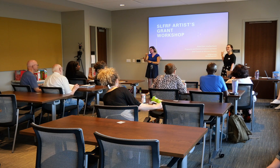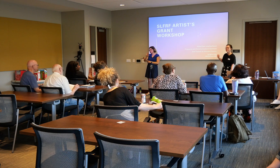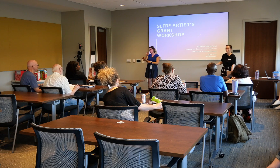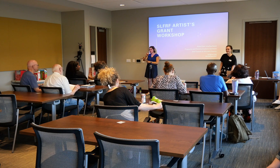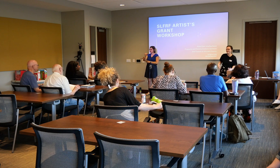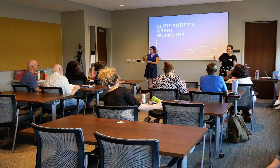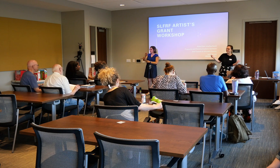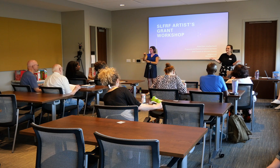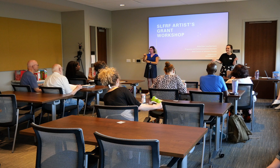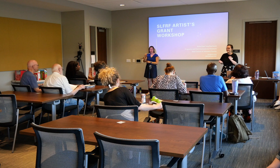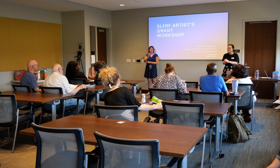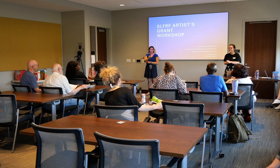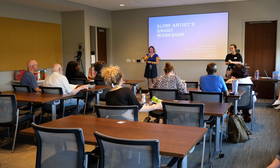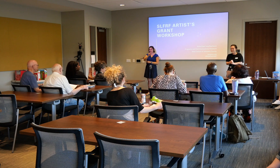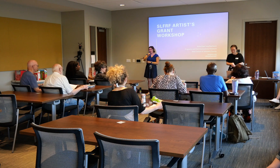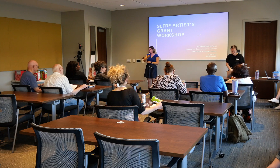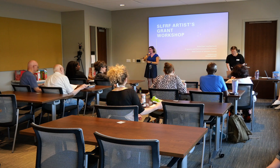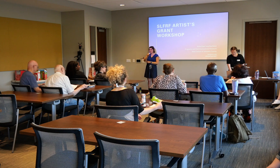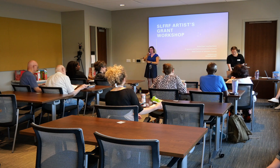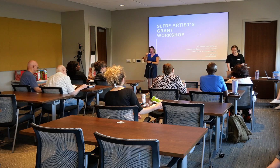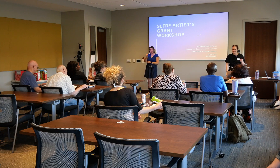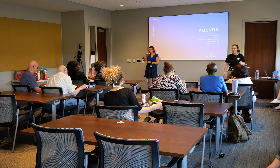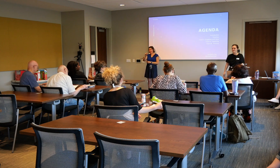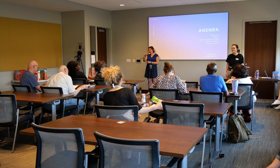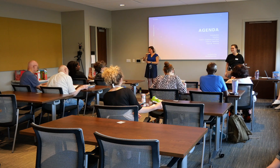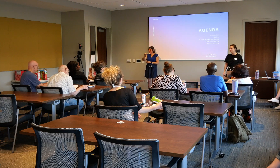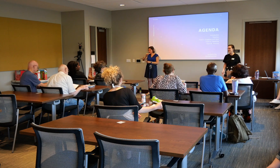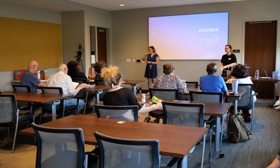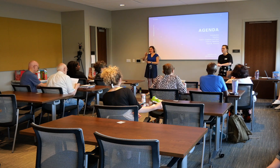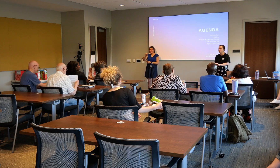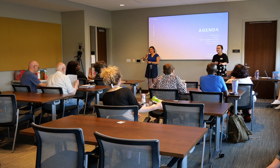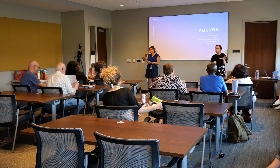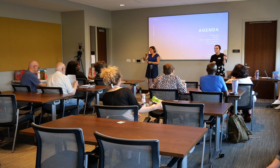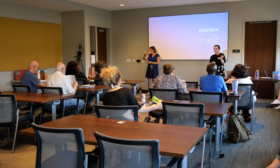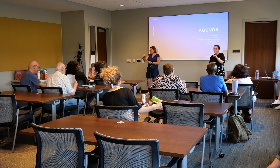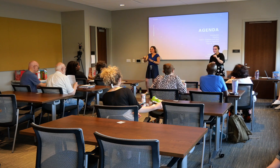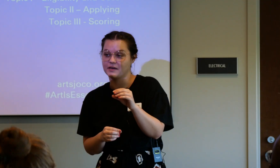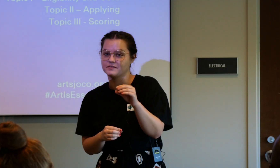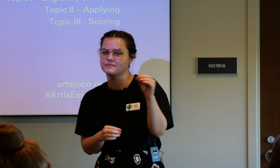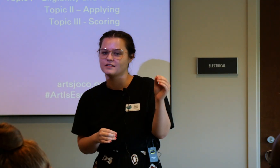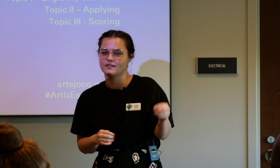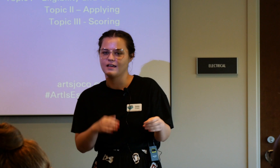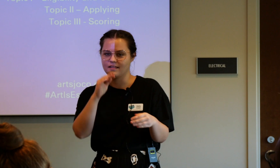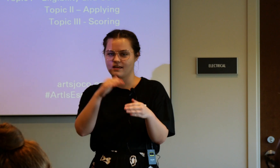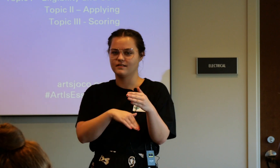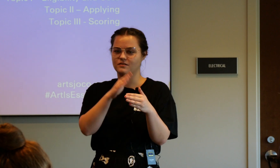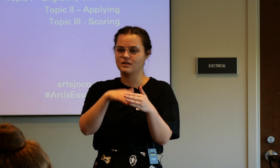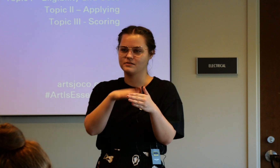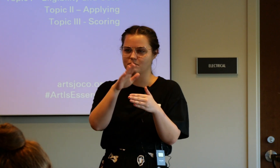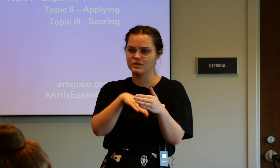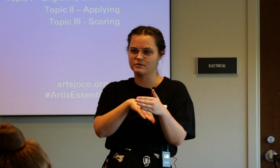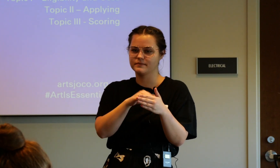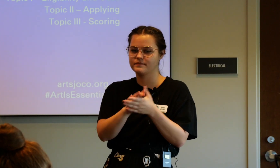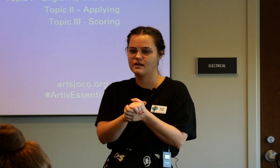ArchJoco@ArchJoco. Oh, nice. So make it easy for you. I'll add our phone number on here too, I think. But it's also on my email and in the